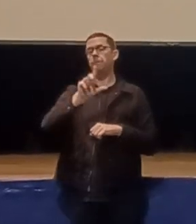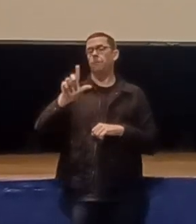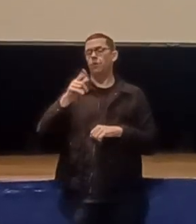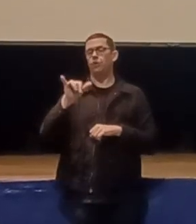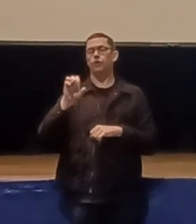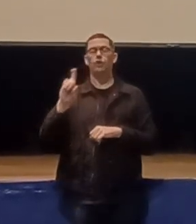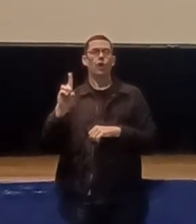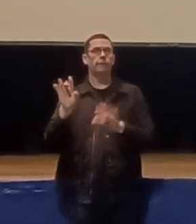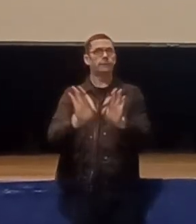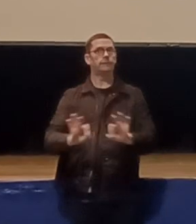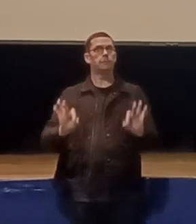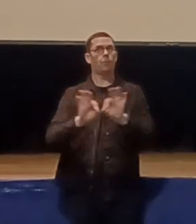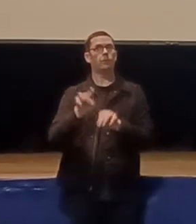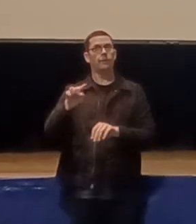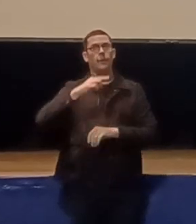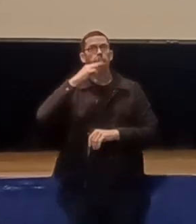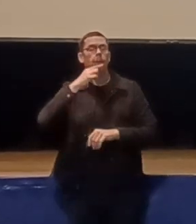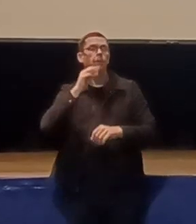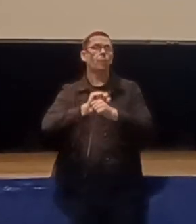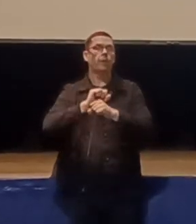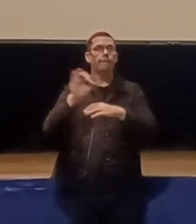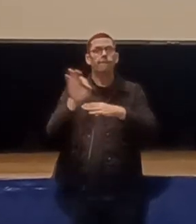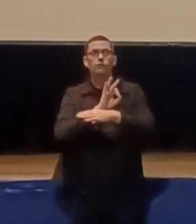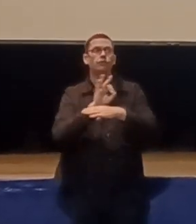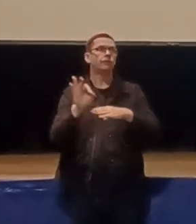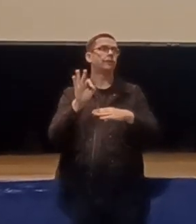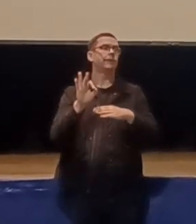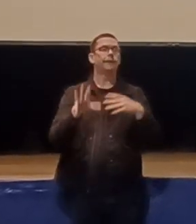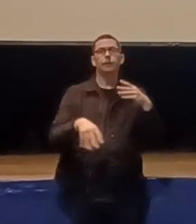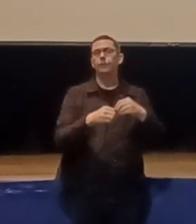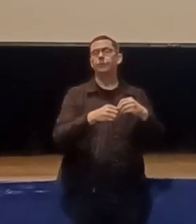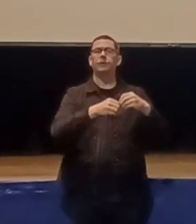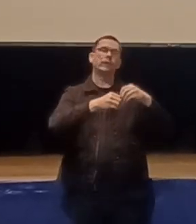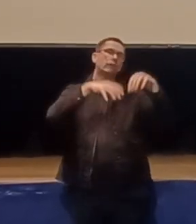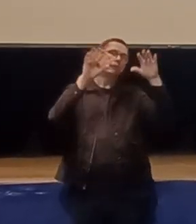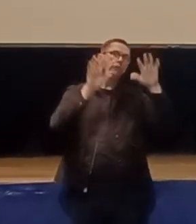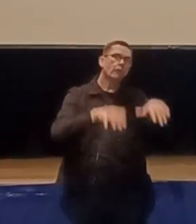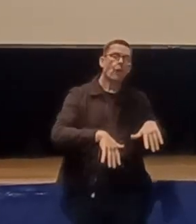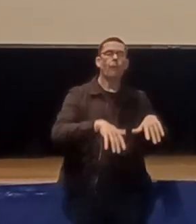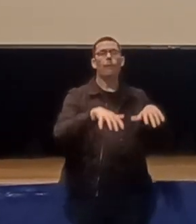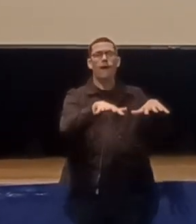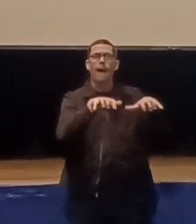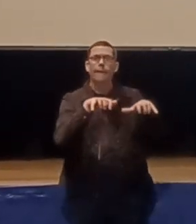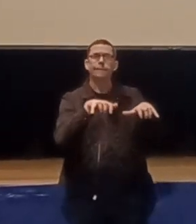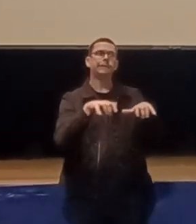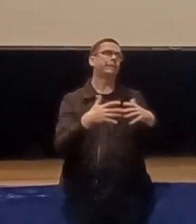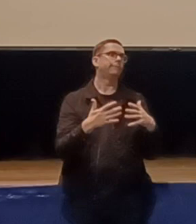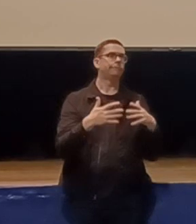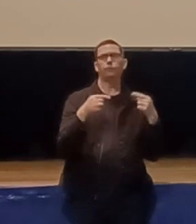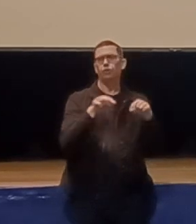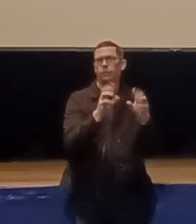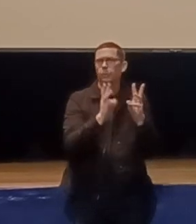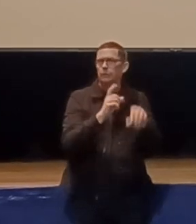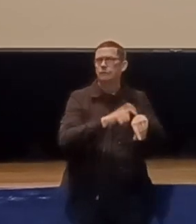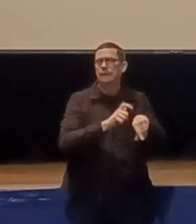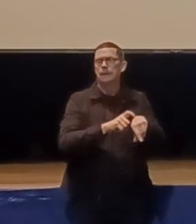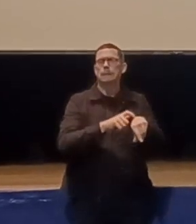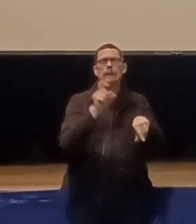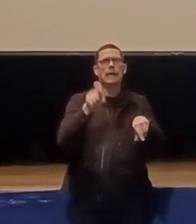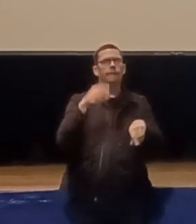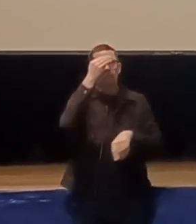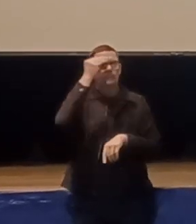public works department functions, including snow and ice operations in the winter. And we have to keep that in mind